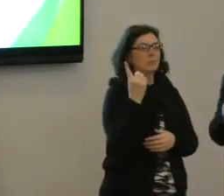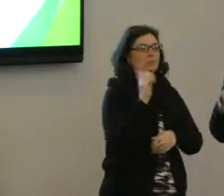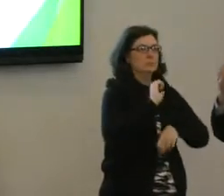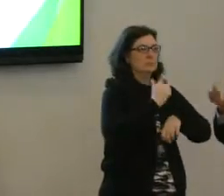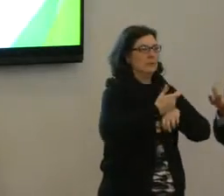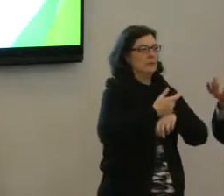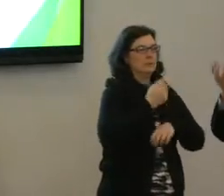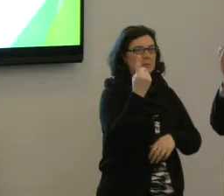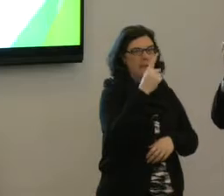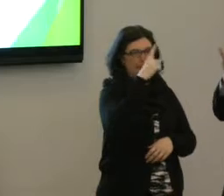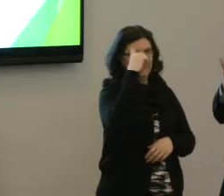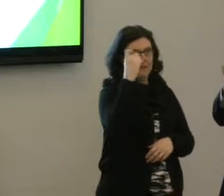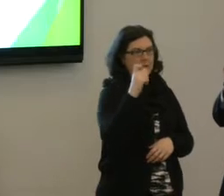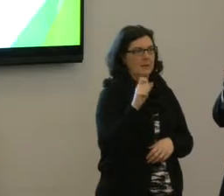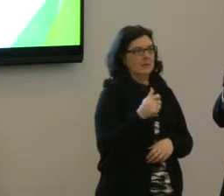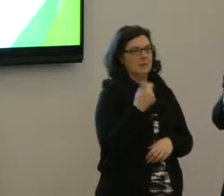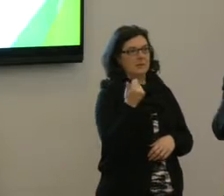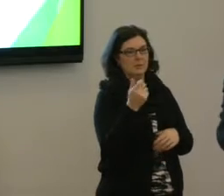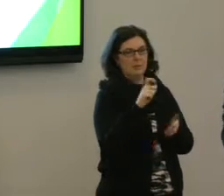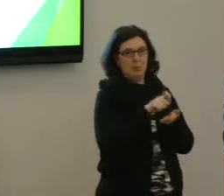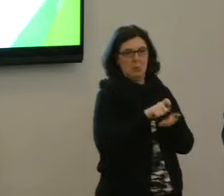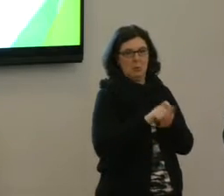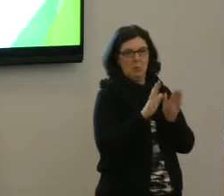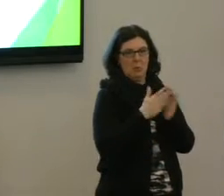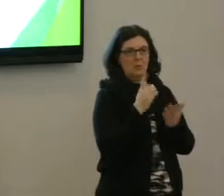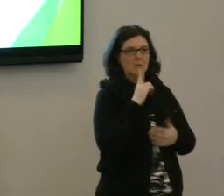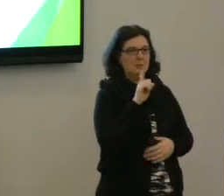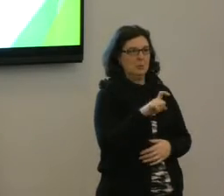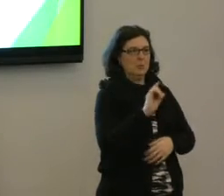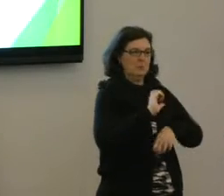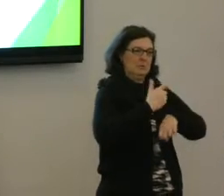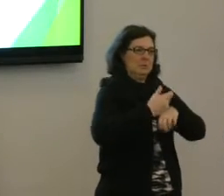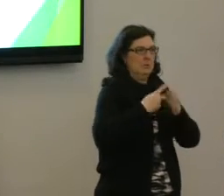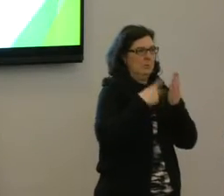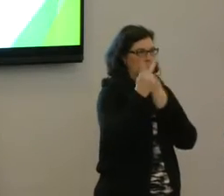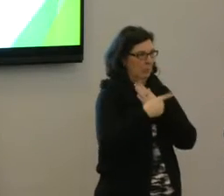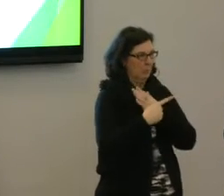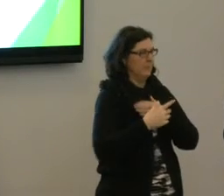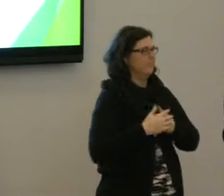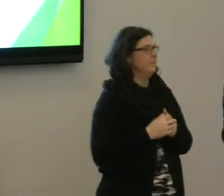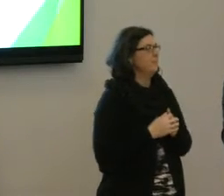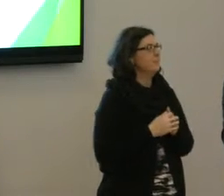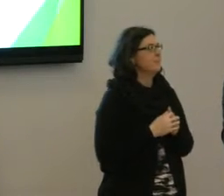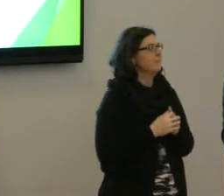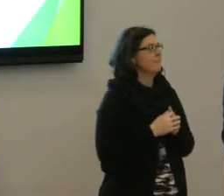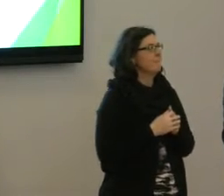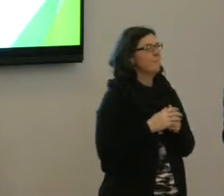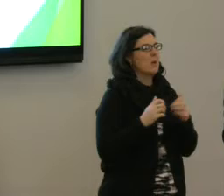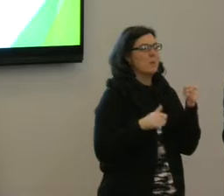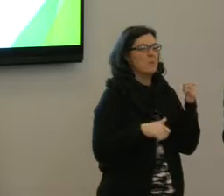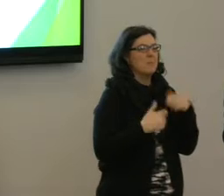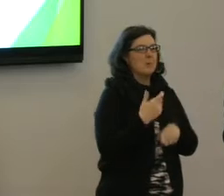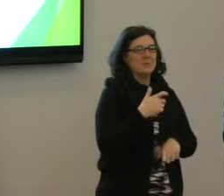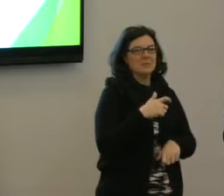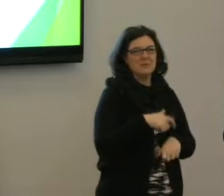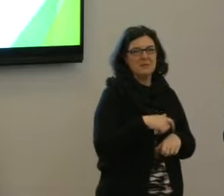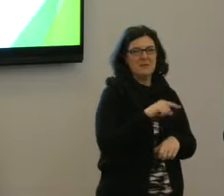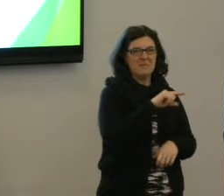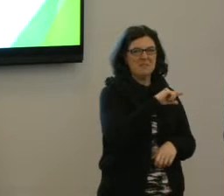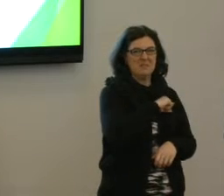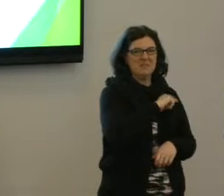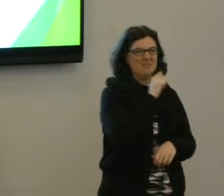something because a guy named Bill Gaventa says you ought to take it on. And that most of the time guilt doesn't work very